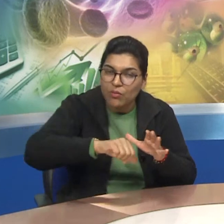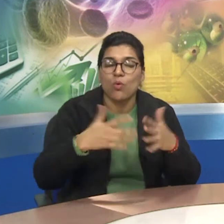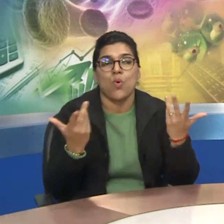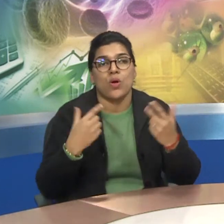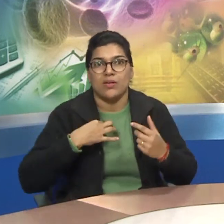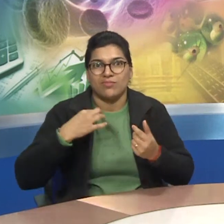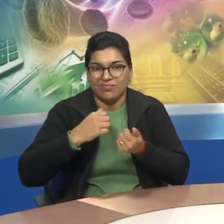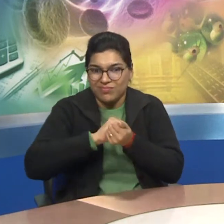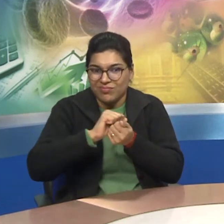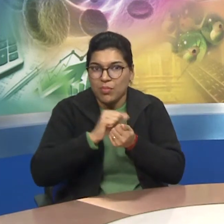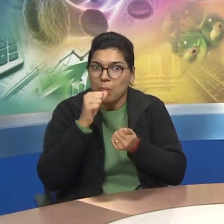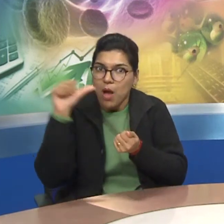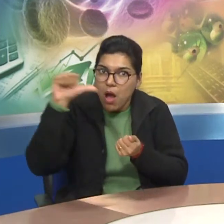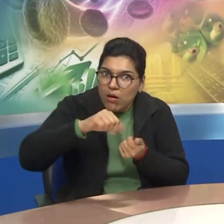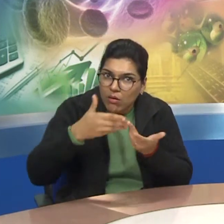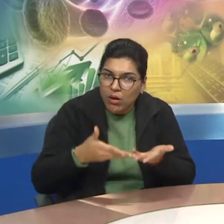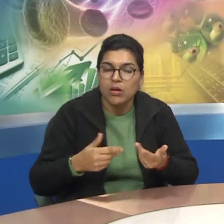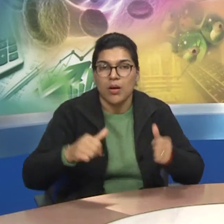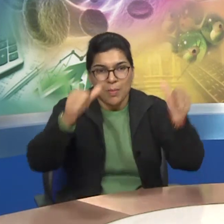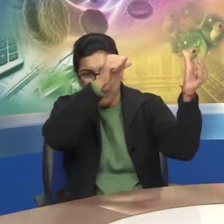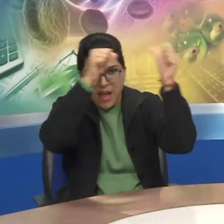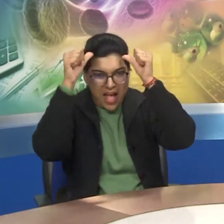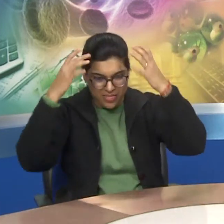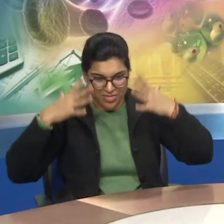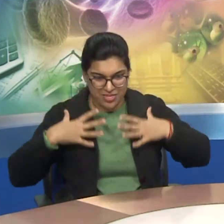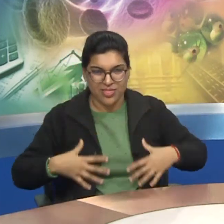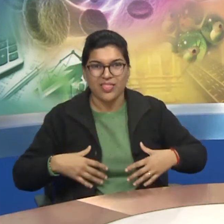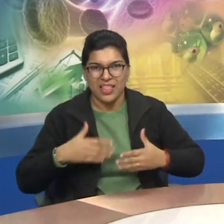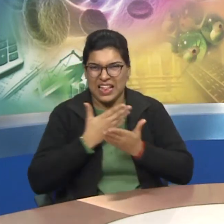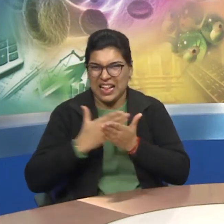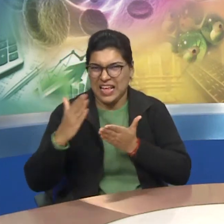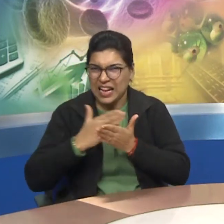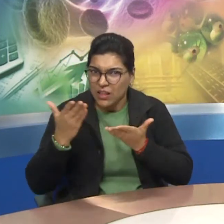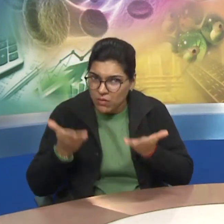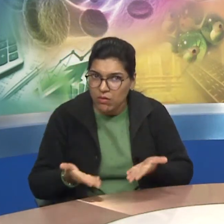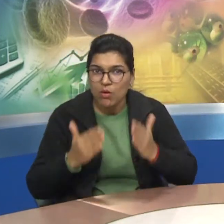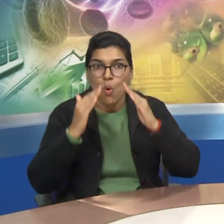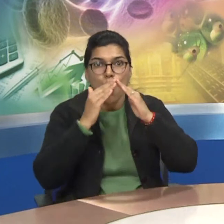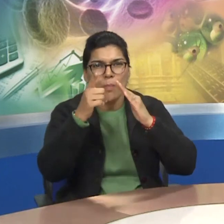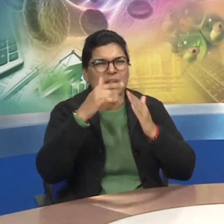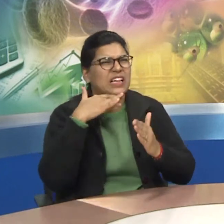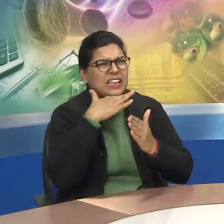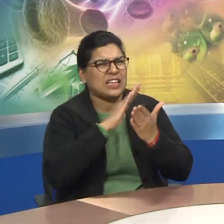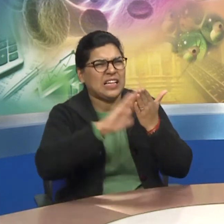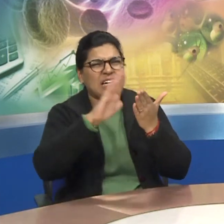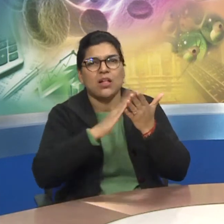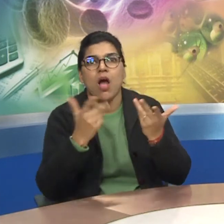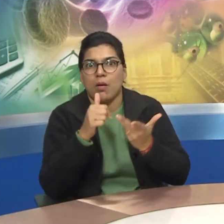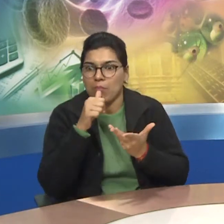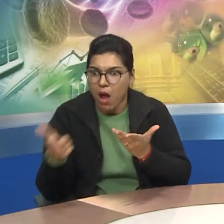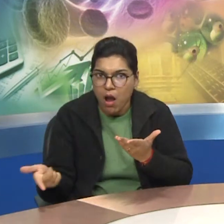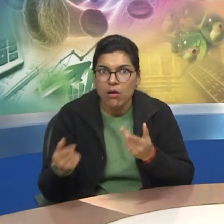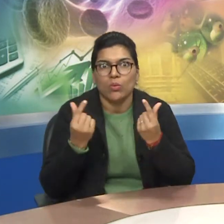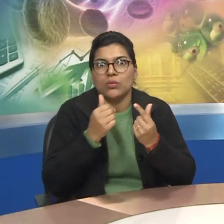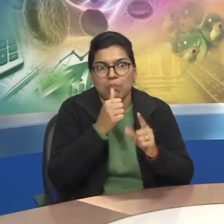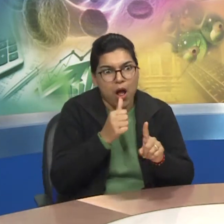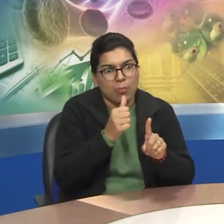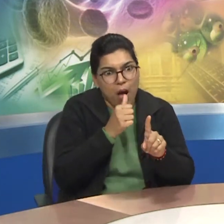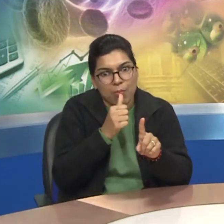forms of life. It is very important to utilize and manage